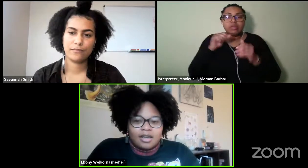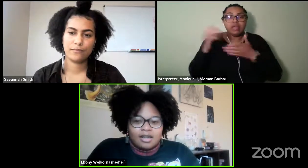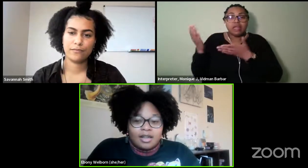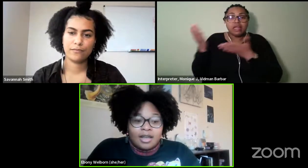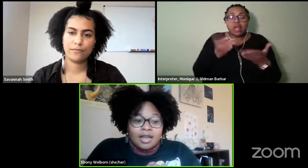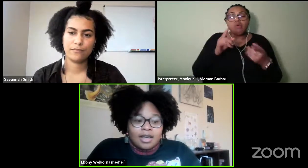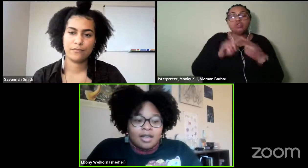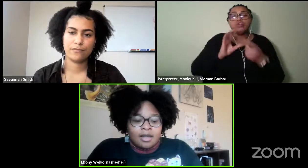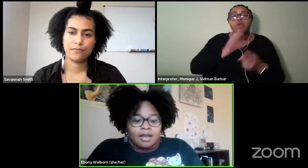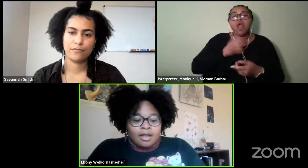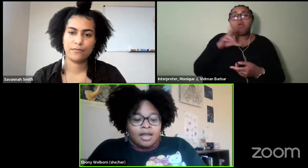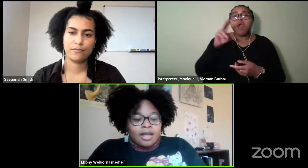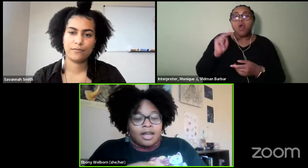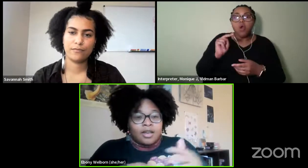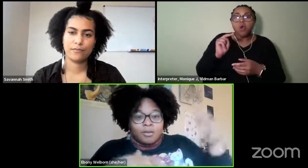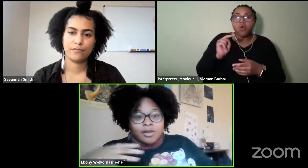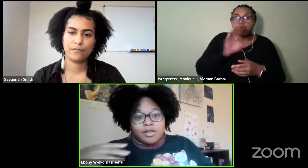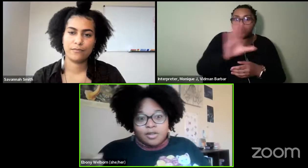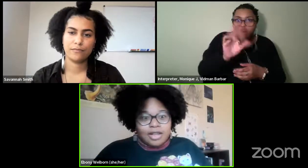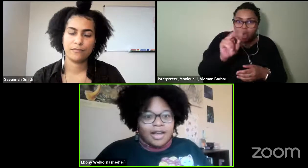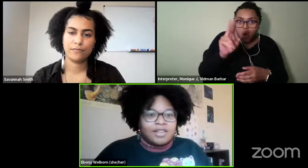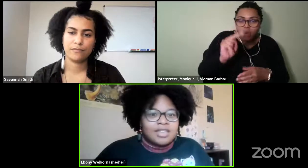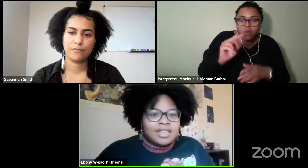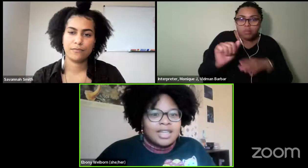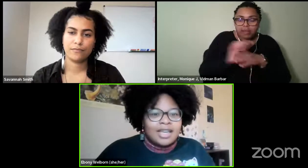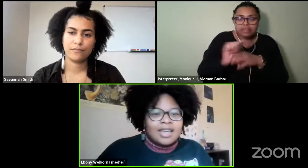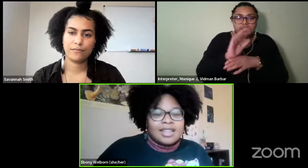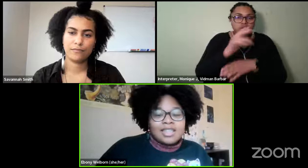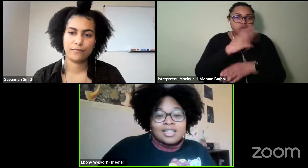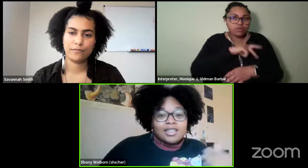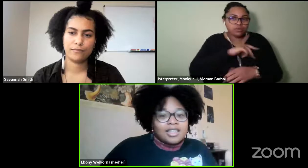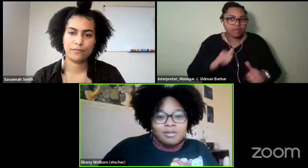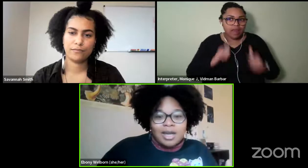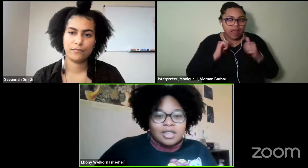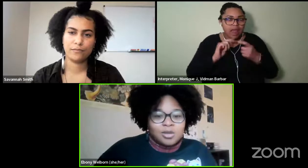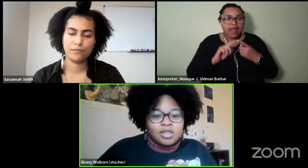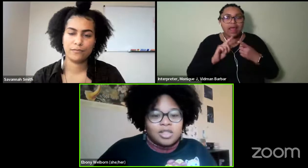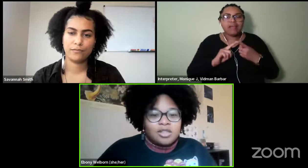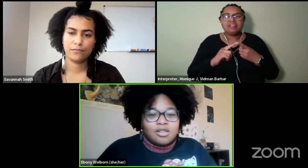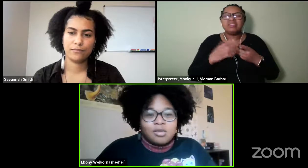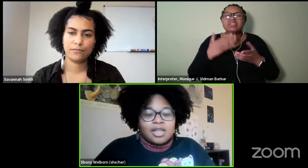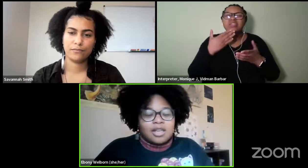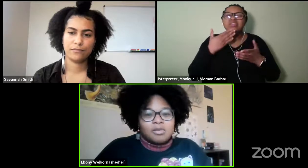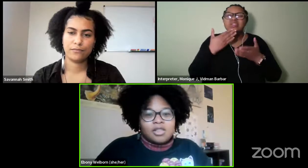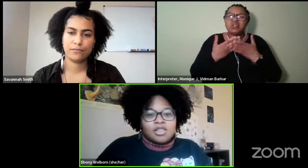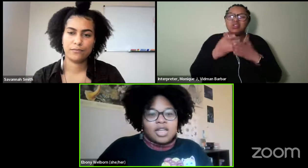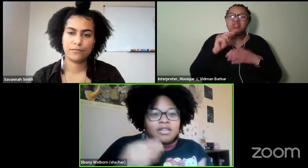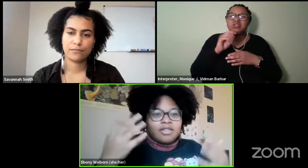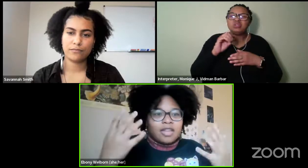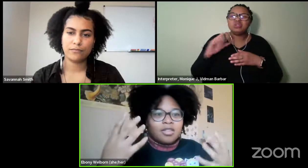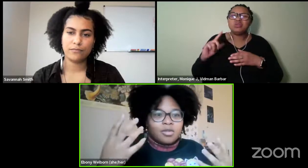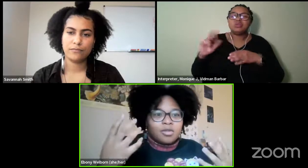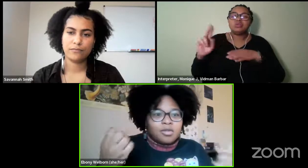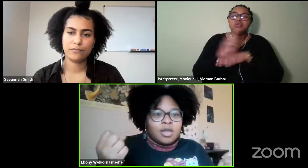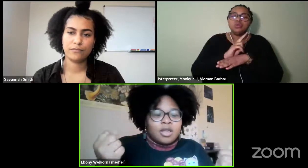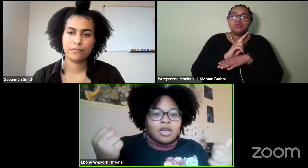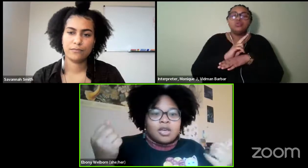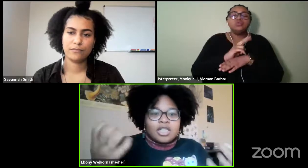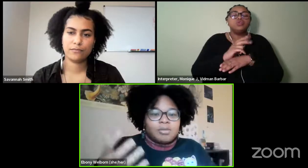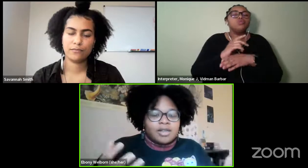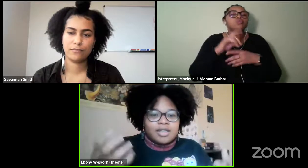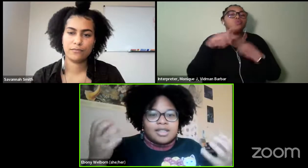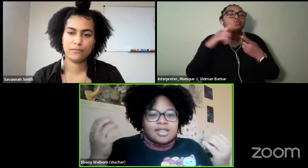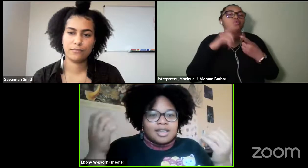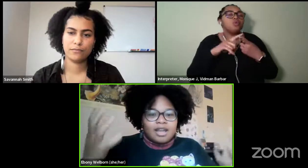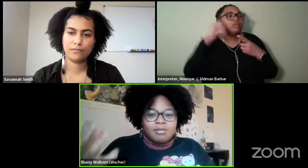practices in your personal lives. And it is a good somatic tool to use when it comes to trying to think through